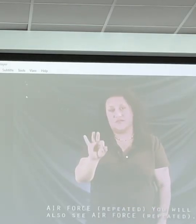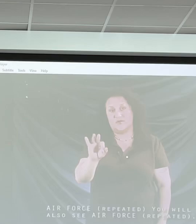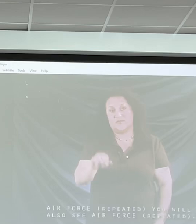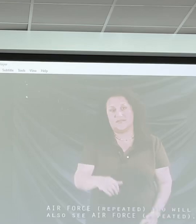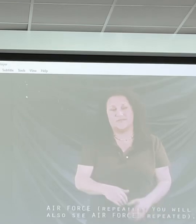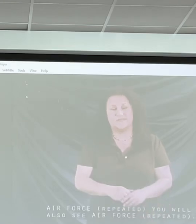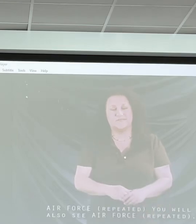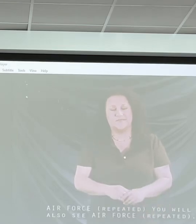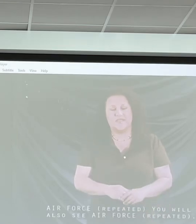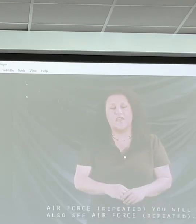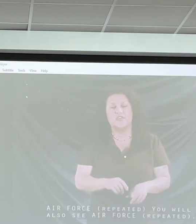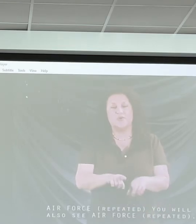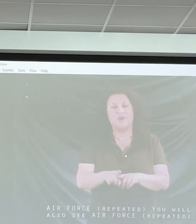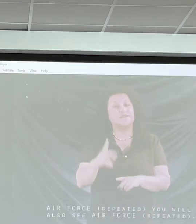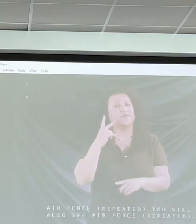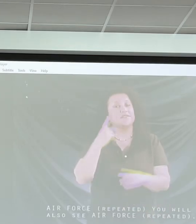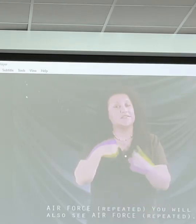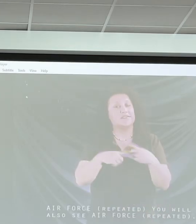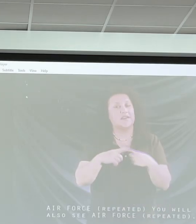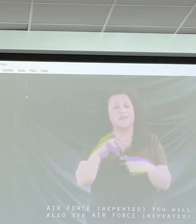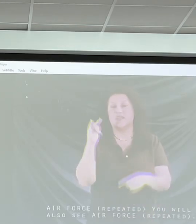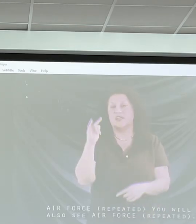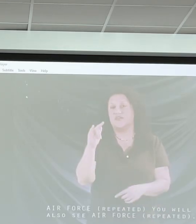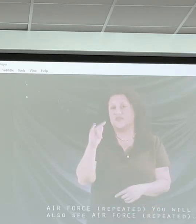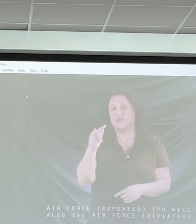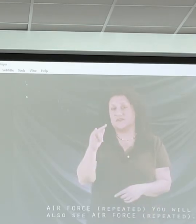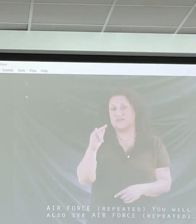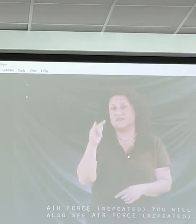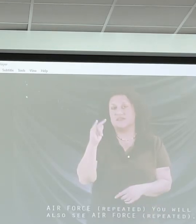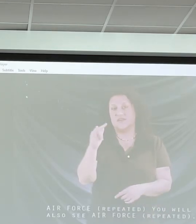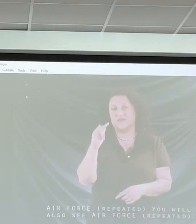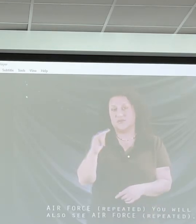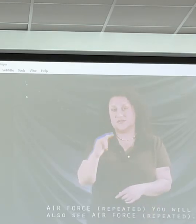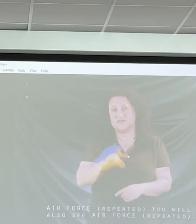Force. You also will see the sign Air Force. Air Force.